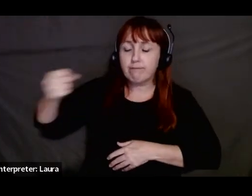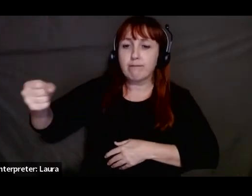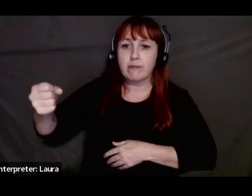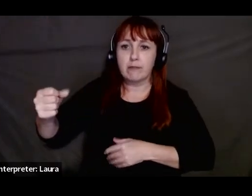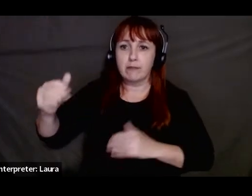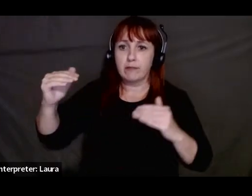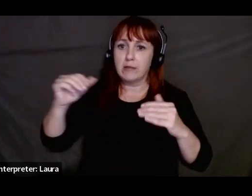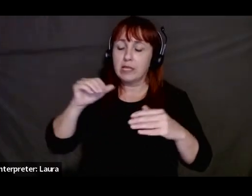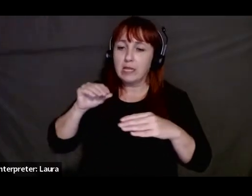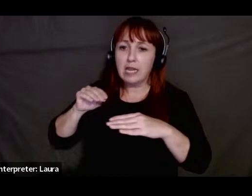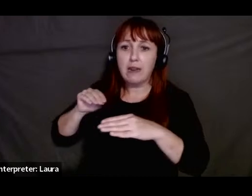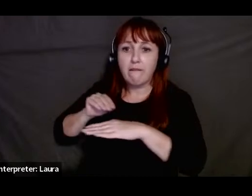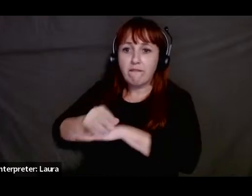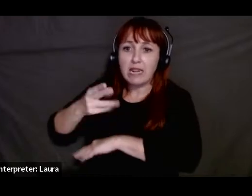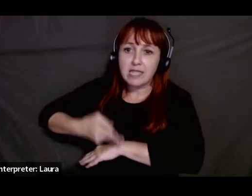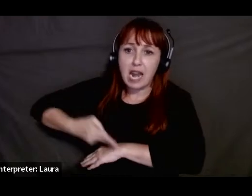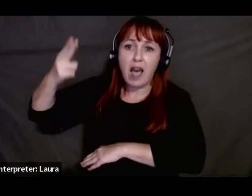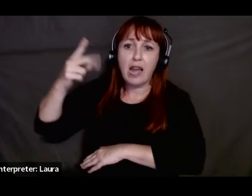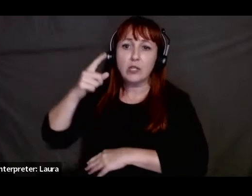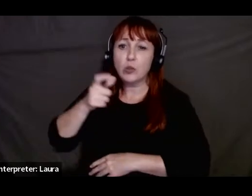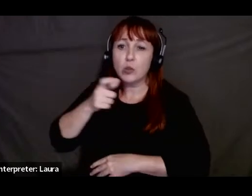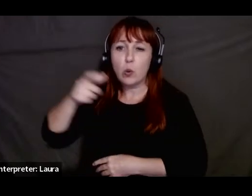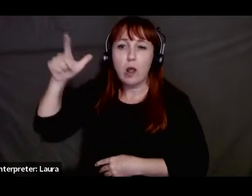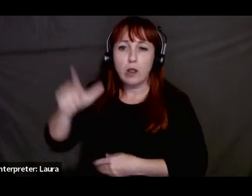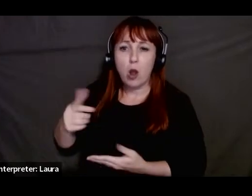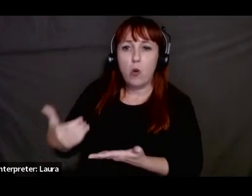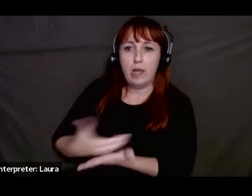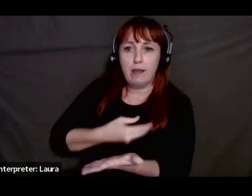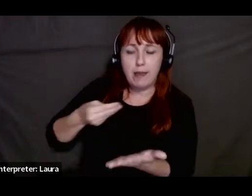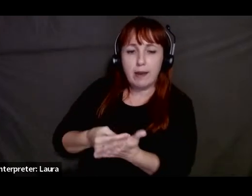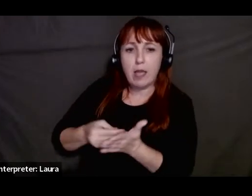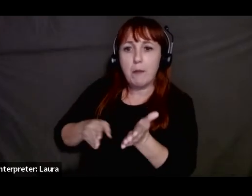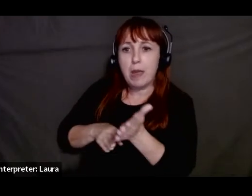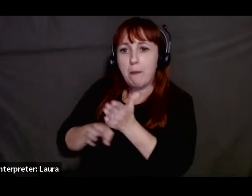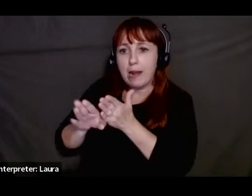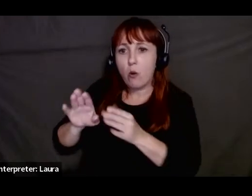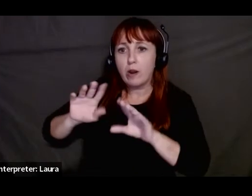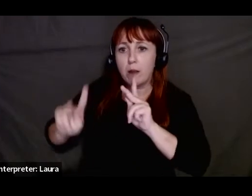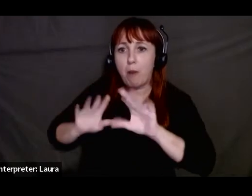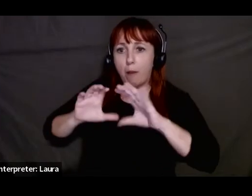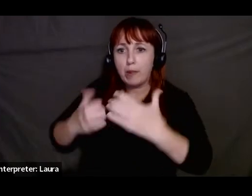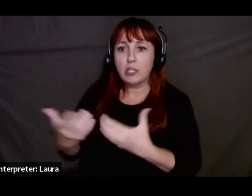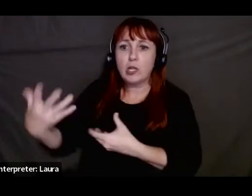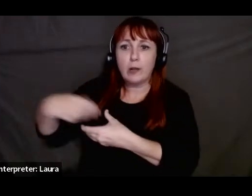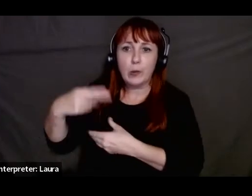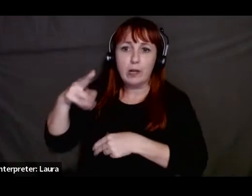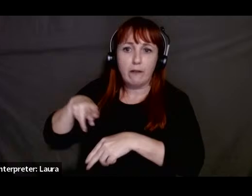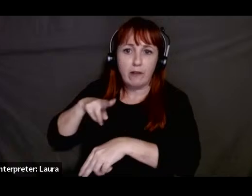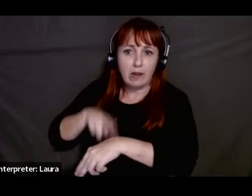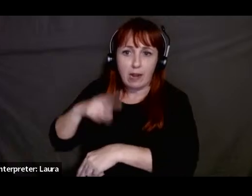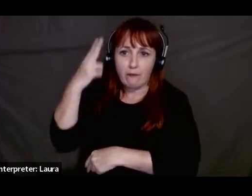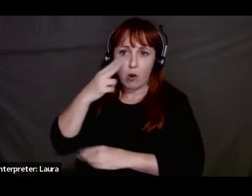disproportionately affects low-income and minority populations, including Native Hawaiians. Her questions: